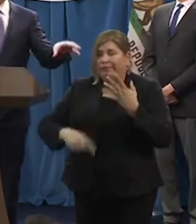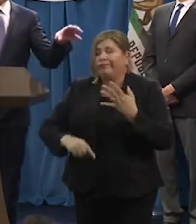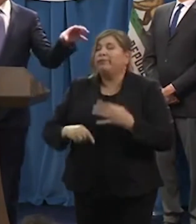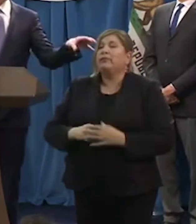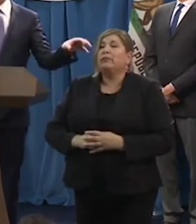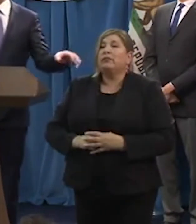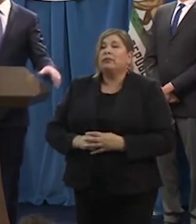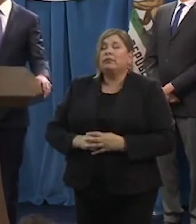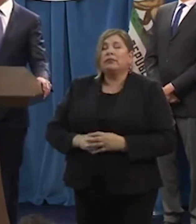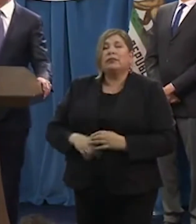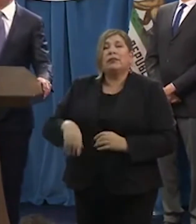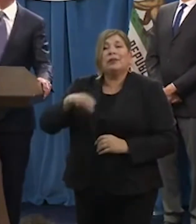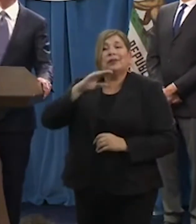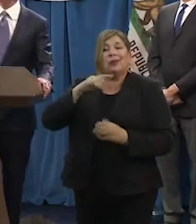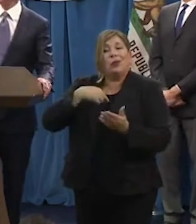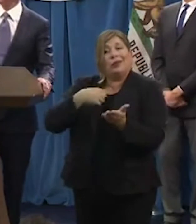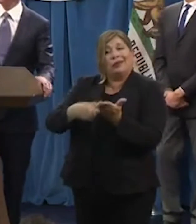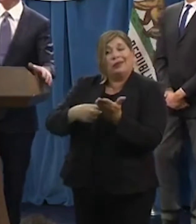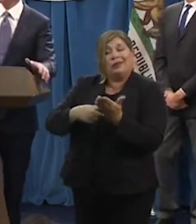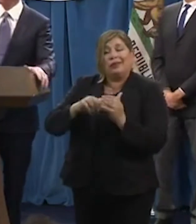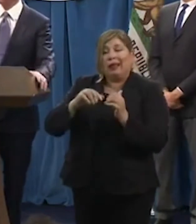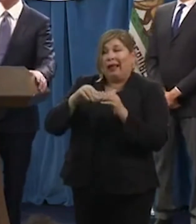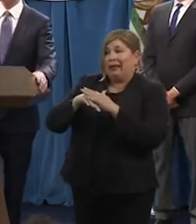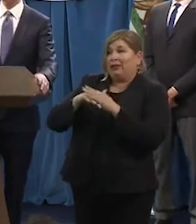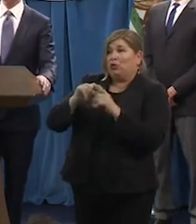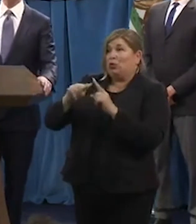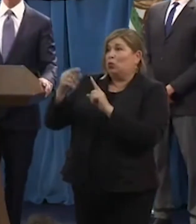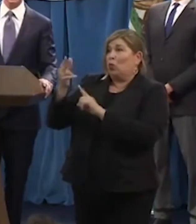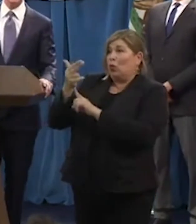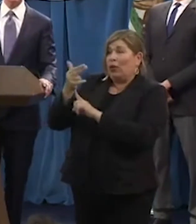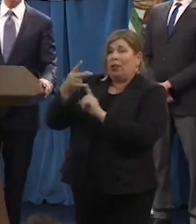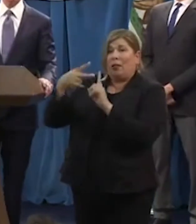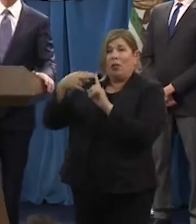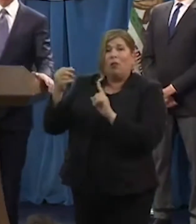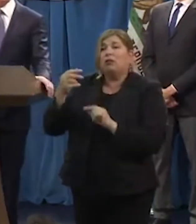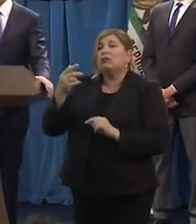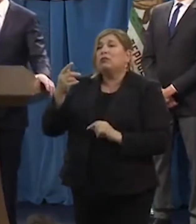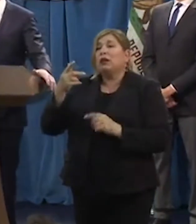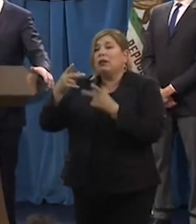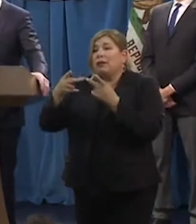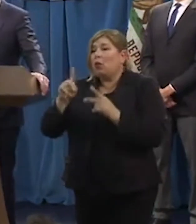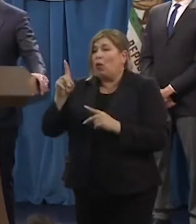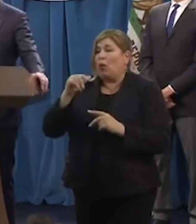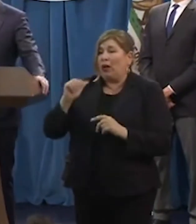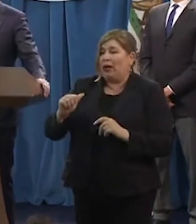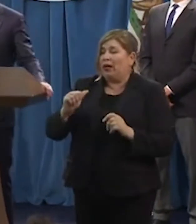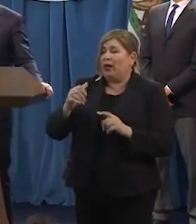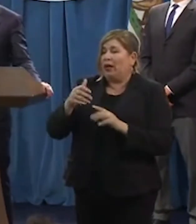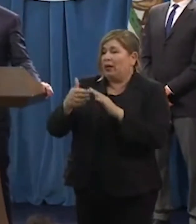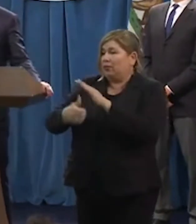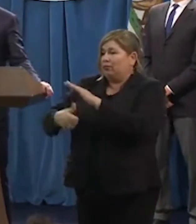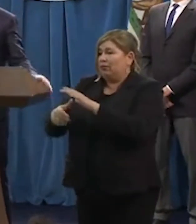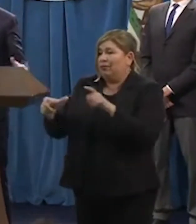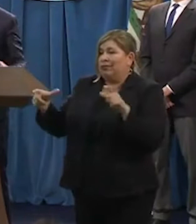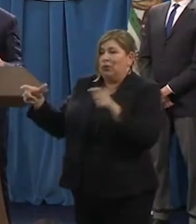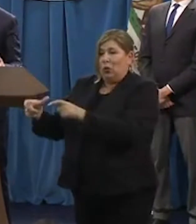of finding access to hotels and motels and sites where we could quarantine and isolate individuals, that is ongoing